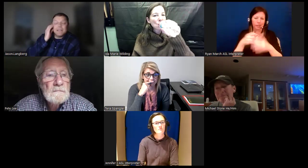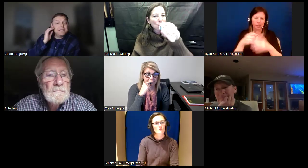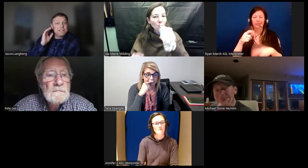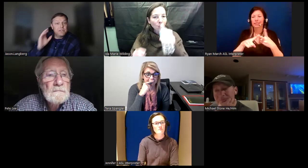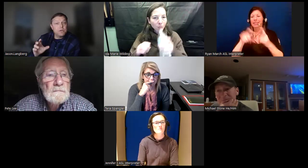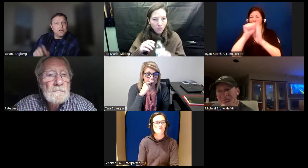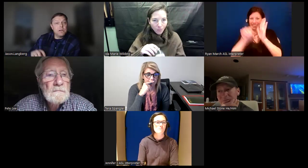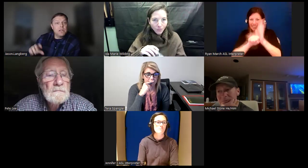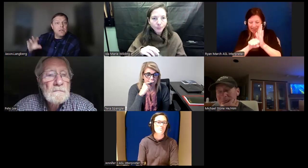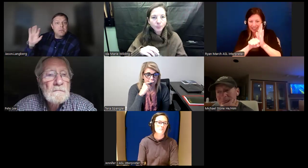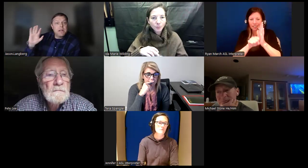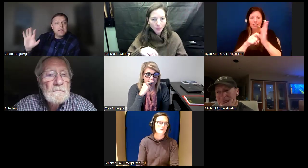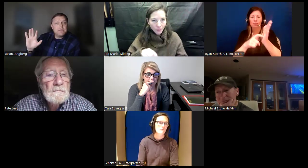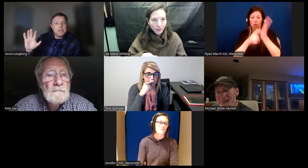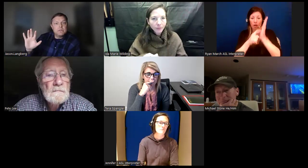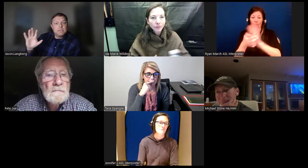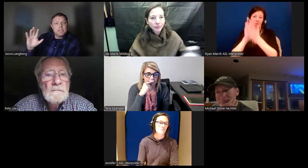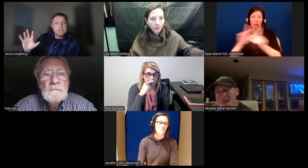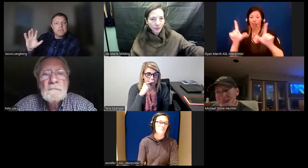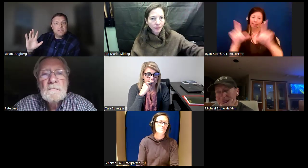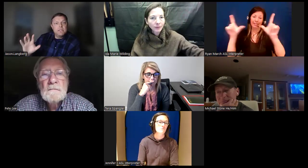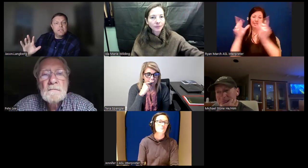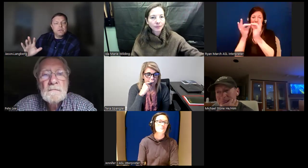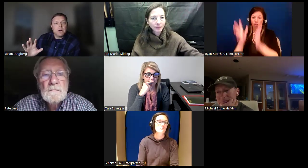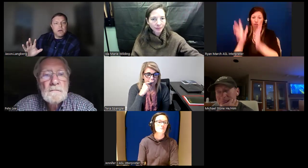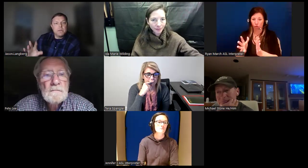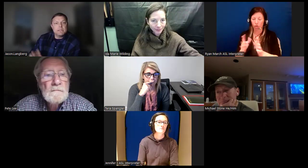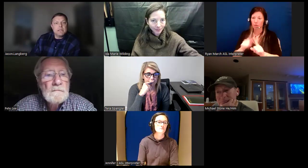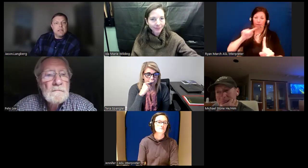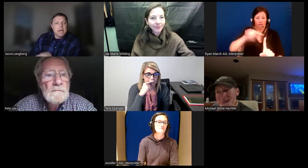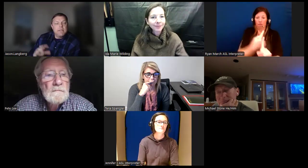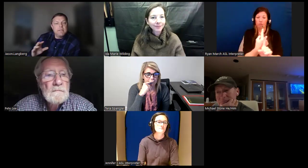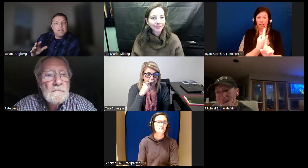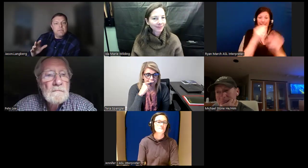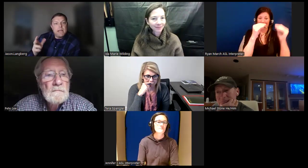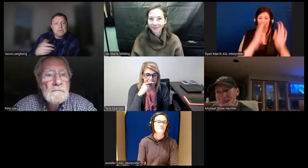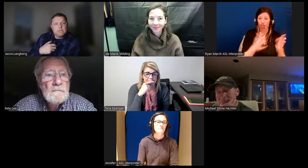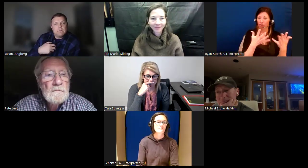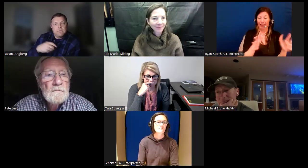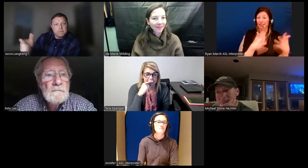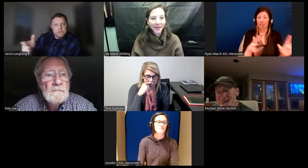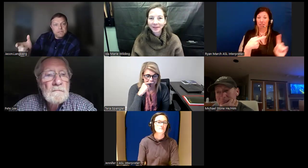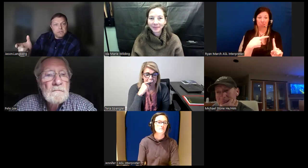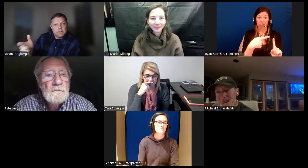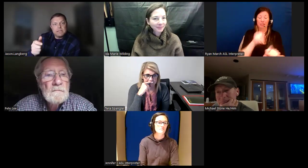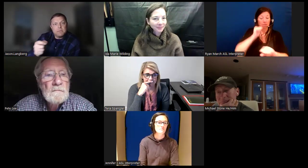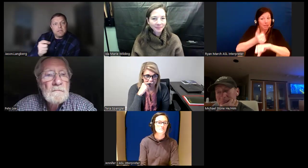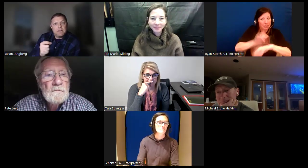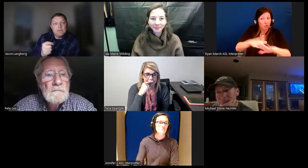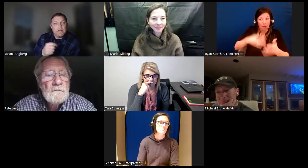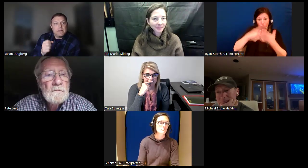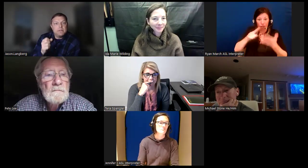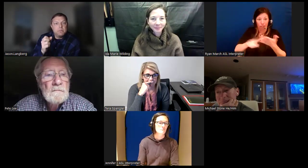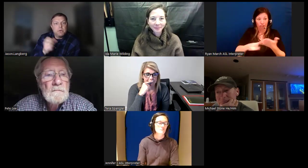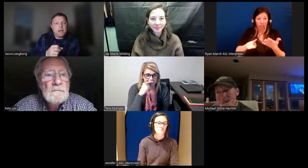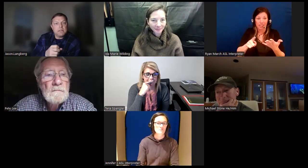be a licensed interpreter. But as for just the teacher requirements, I think that, based on my research, looked like something that